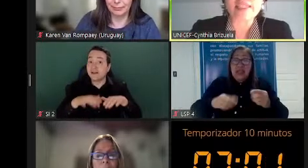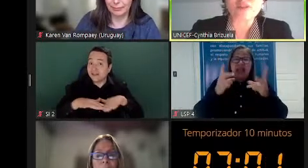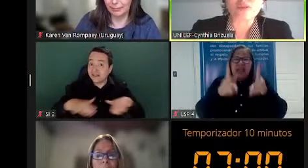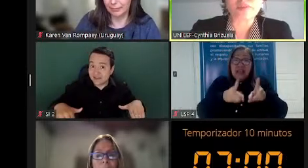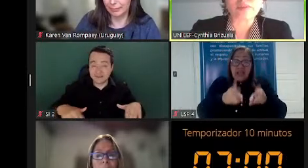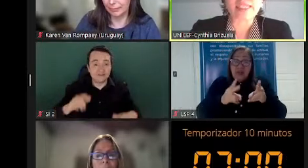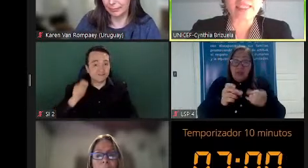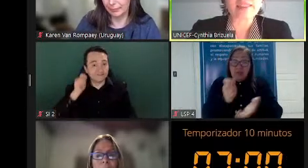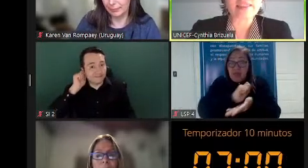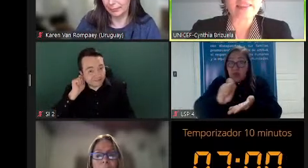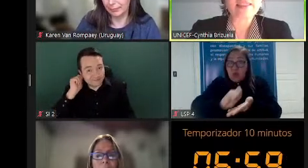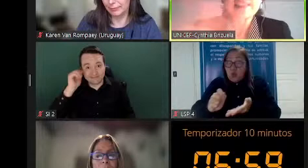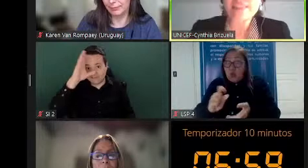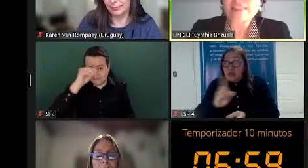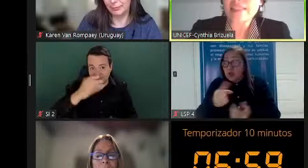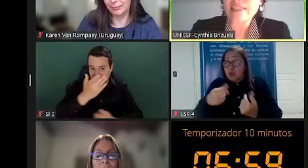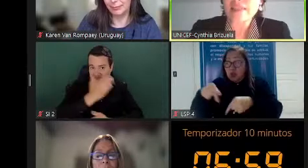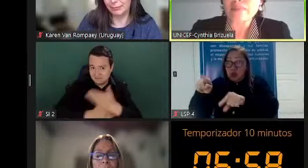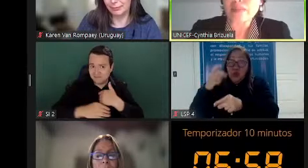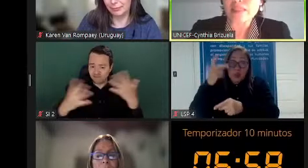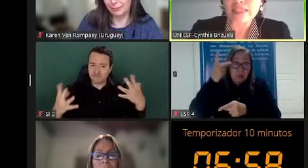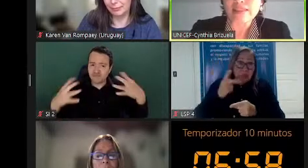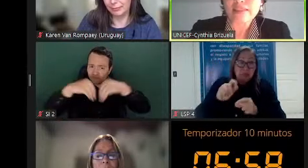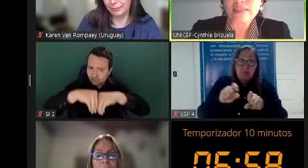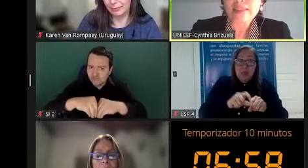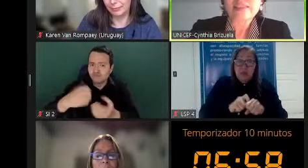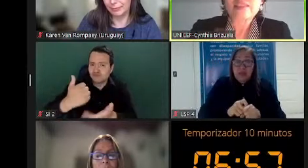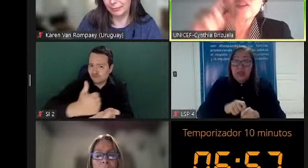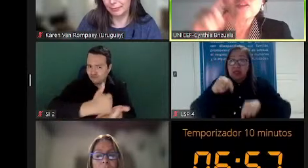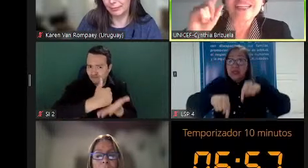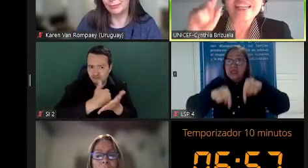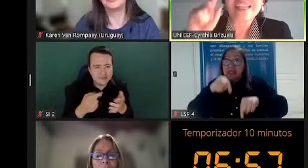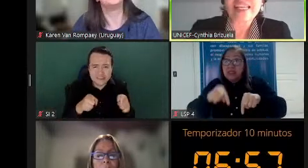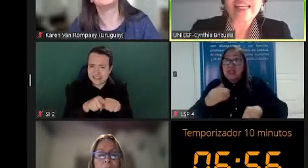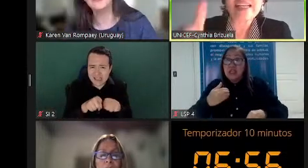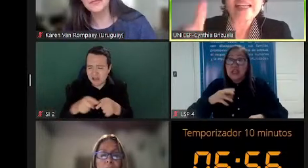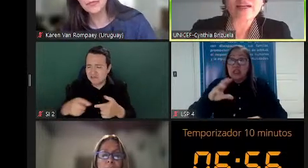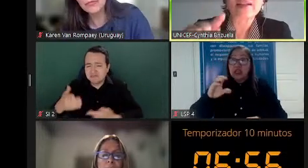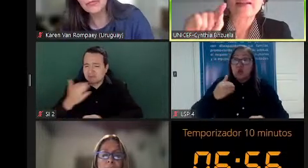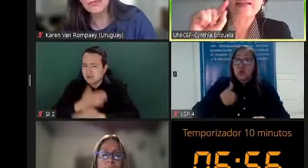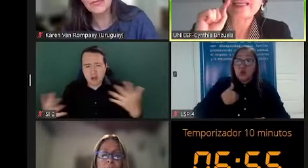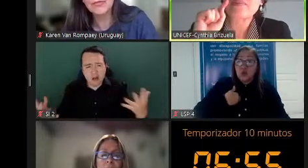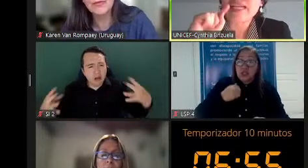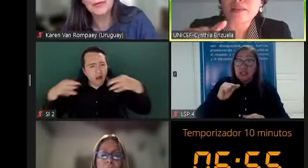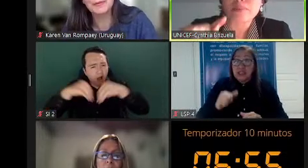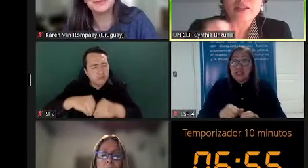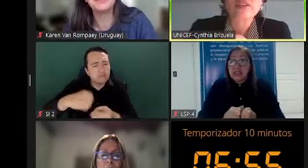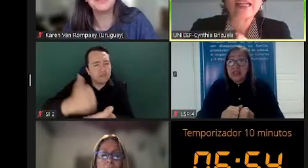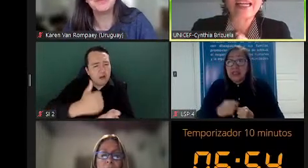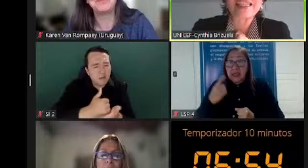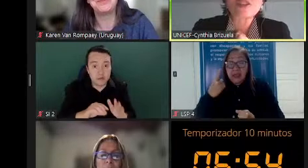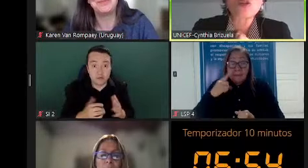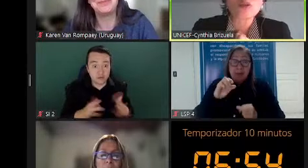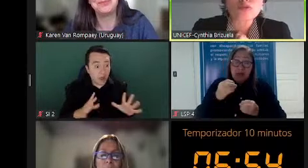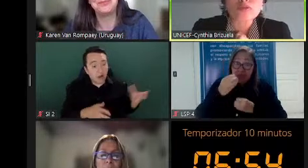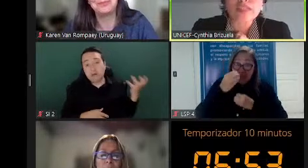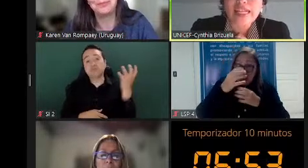with disabilities at the same school as their peers without disabilities but this